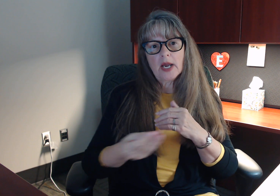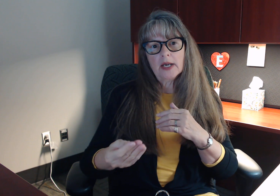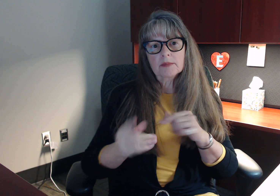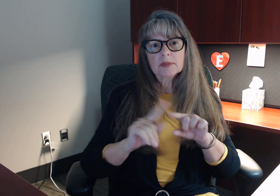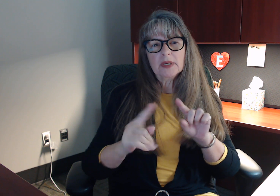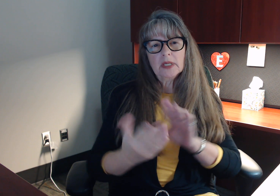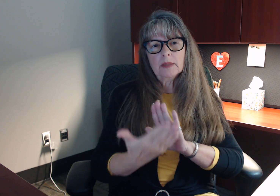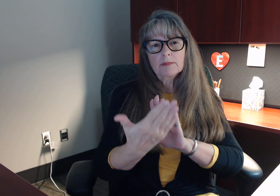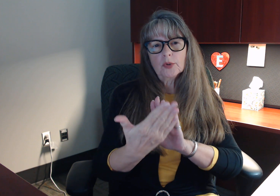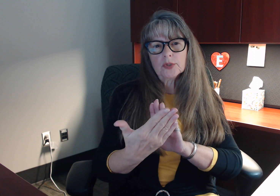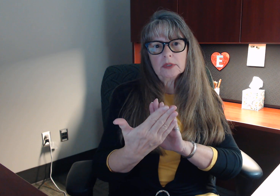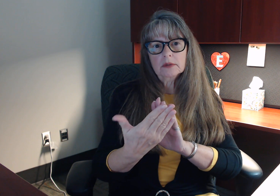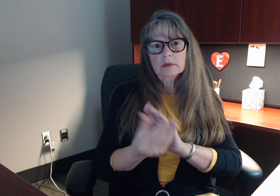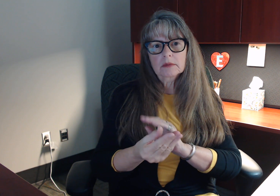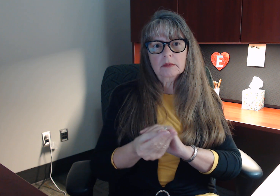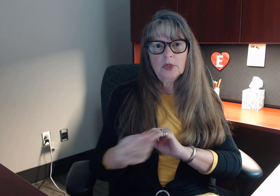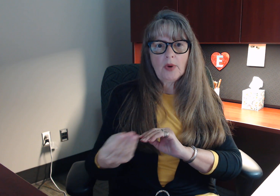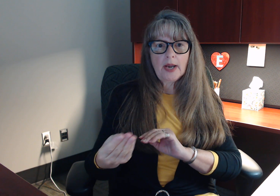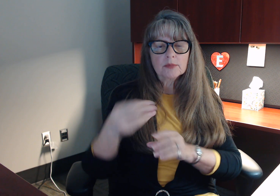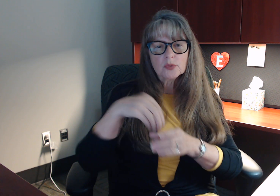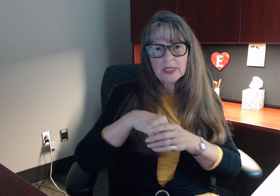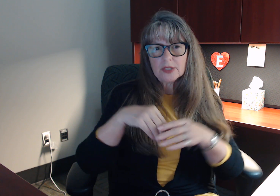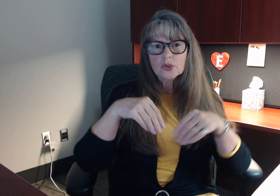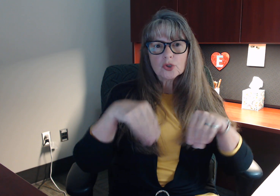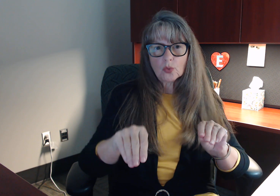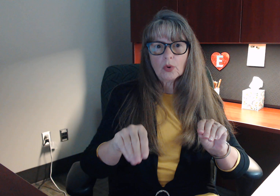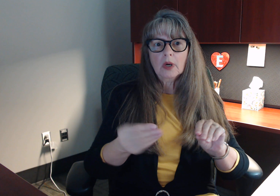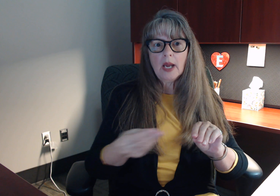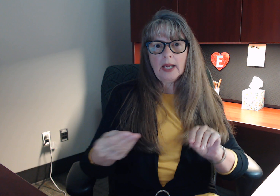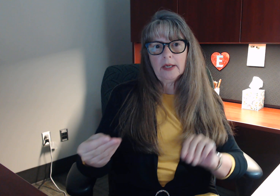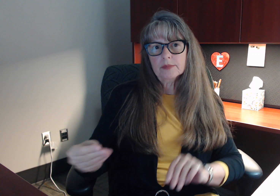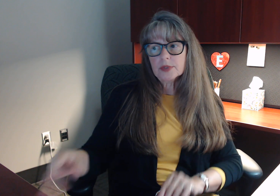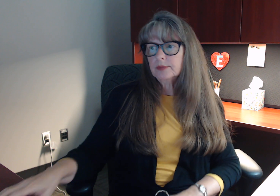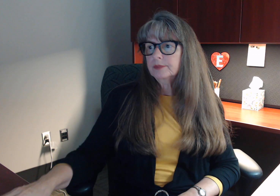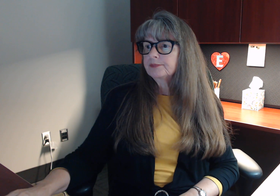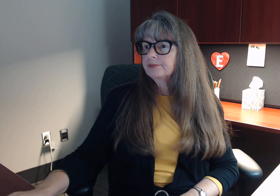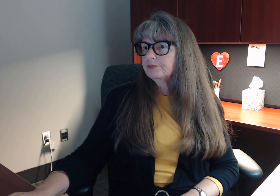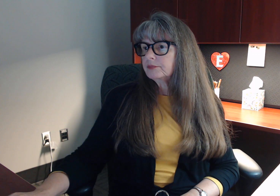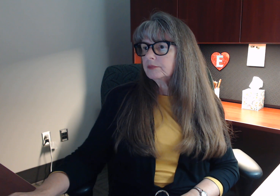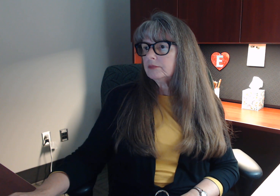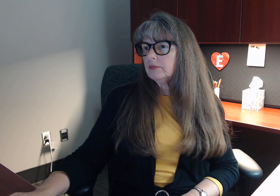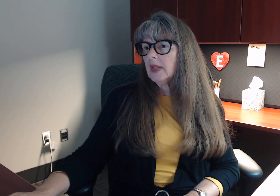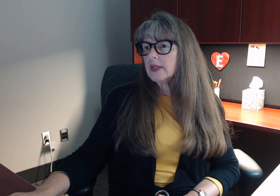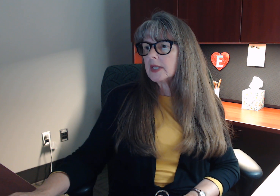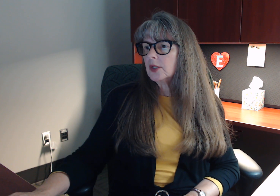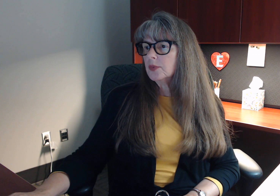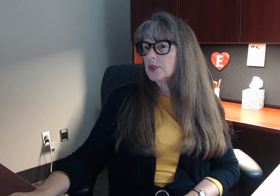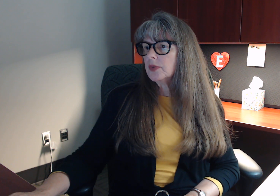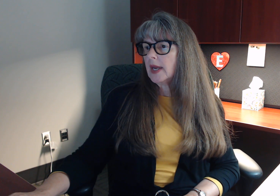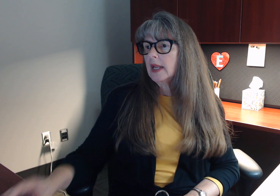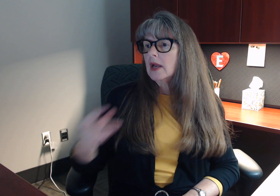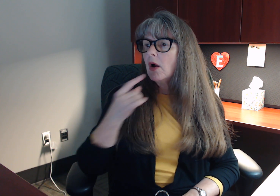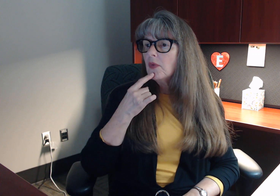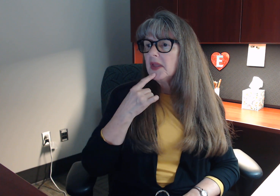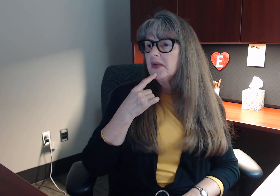items, but in person, items or in store items. That's how you would do that. Oh, they even